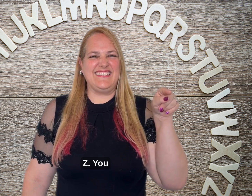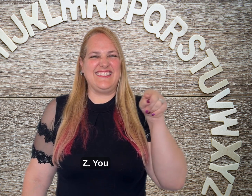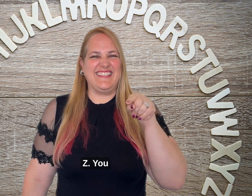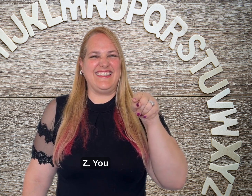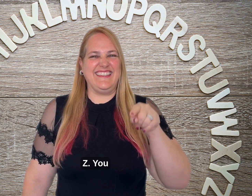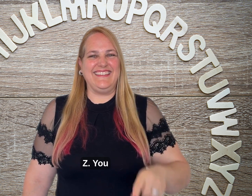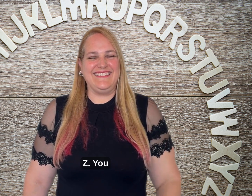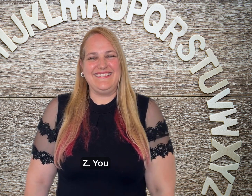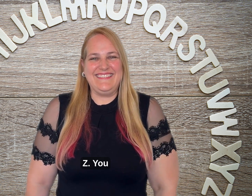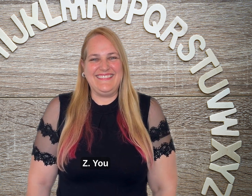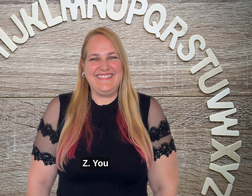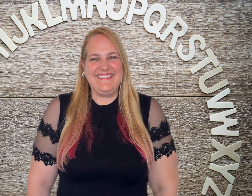Z.